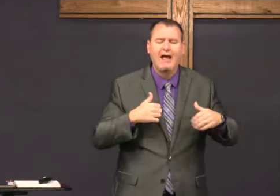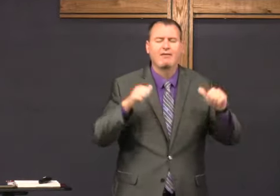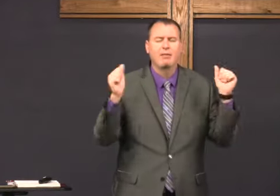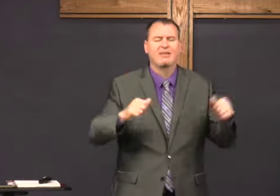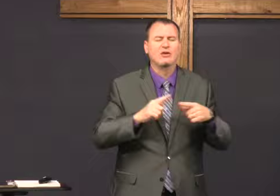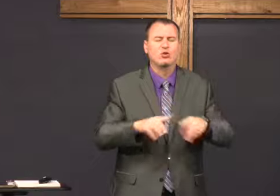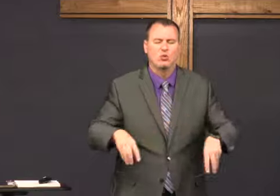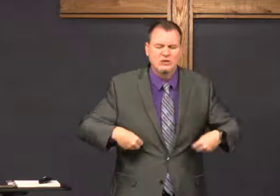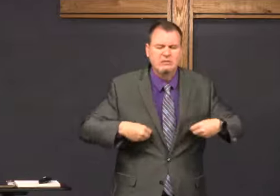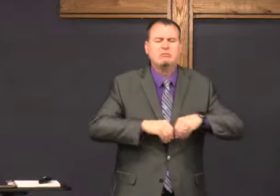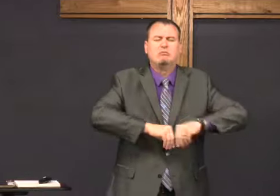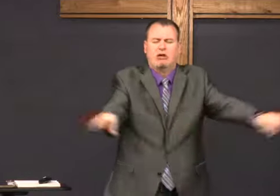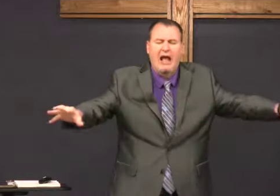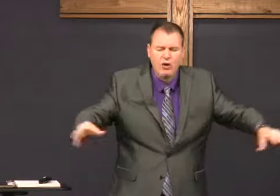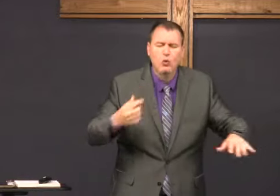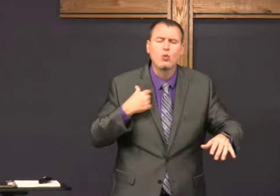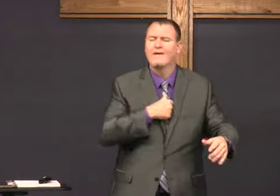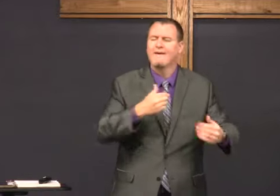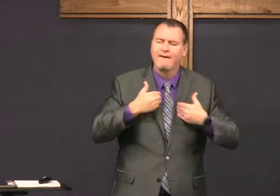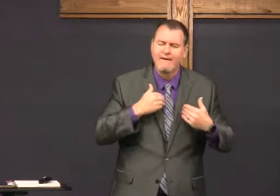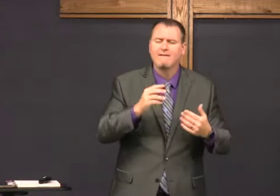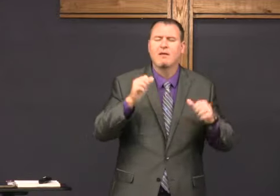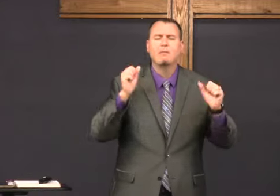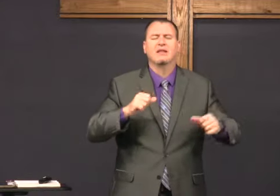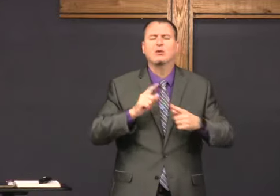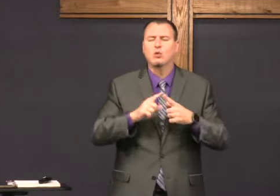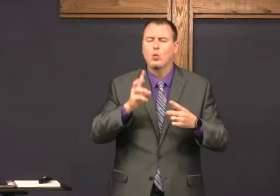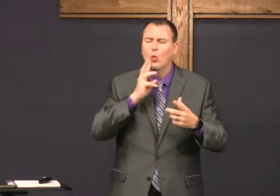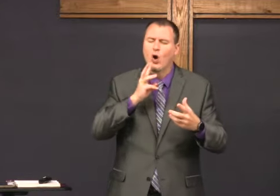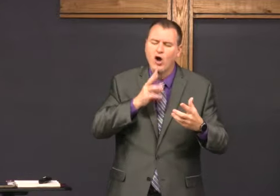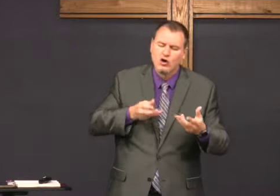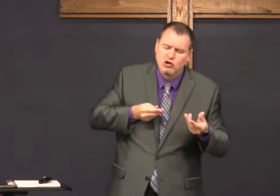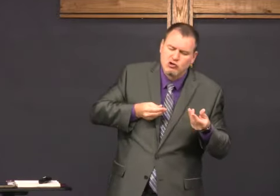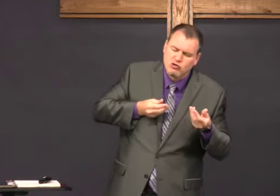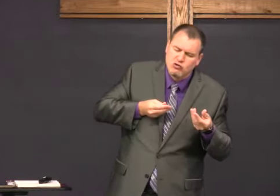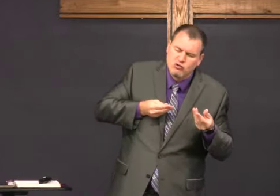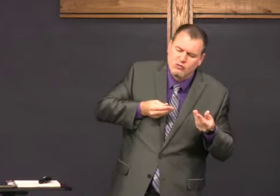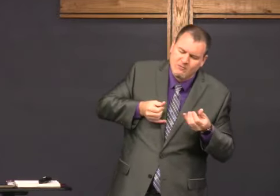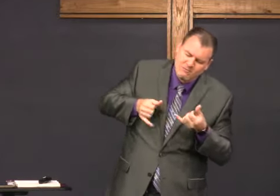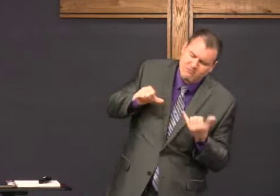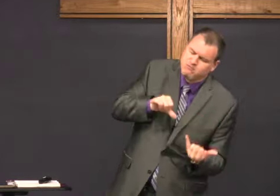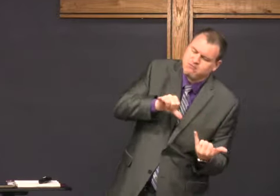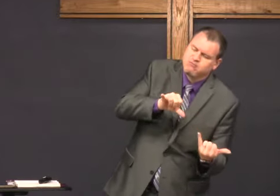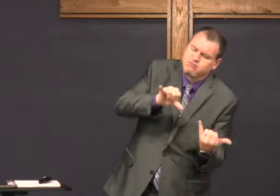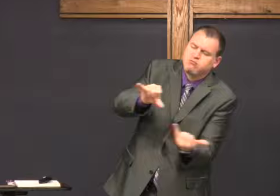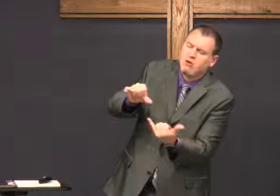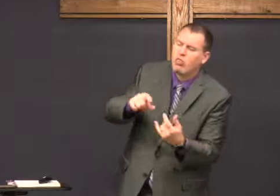invest, the ability to be liberal, the ability to water others